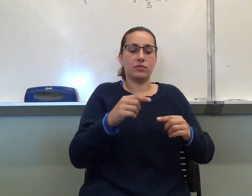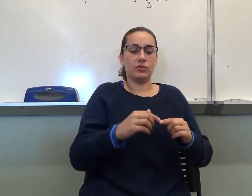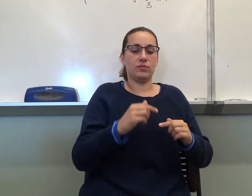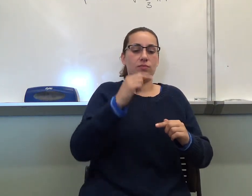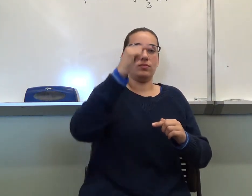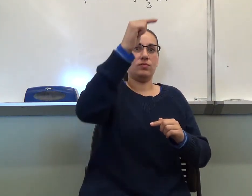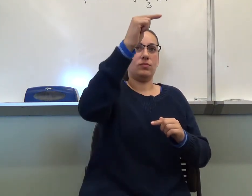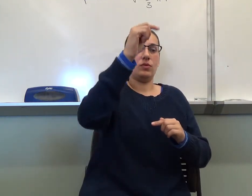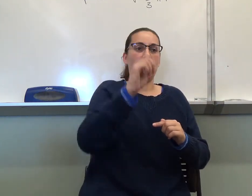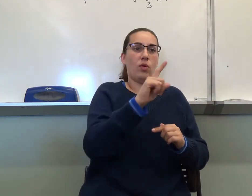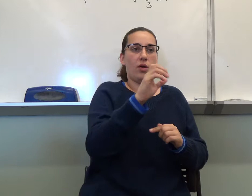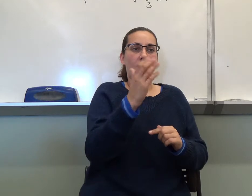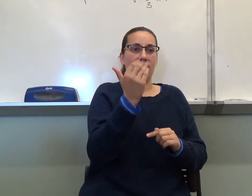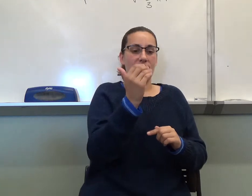here.